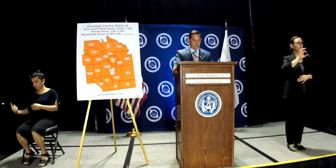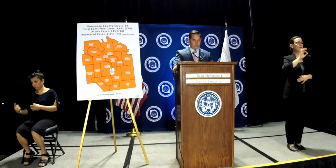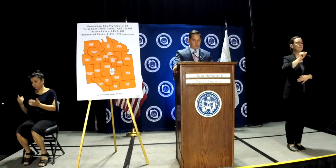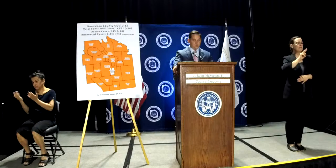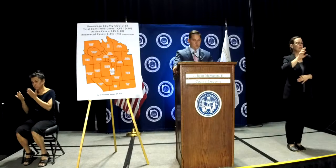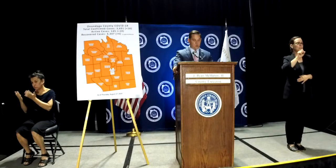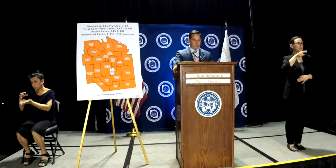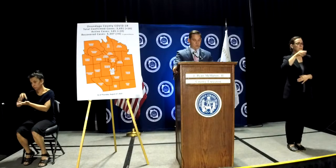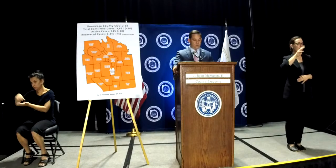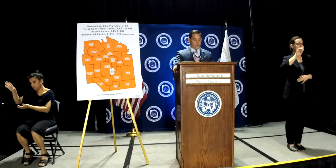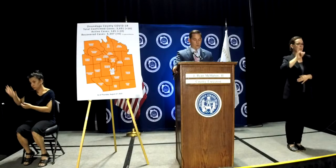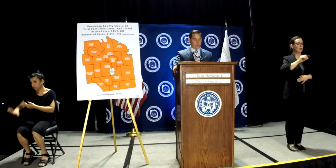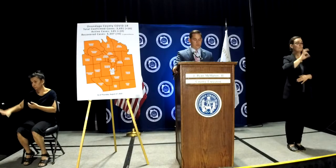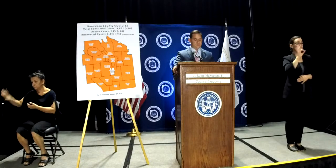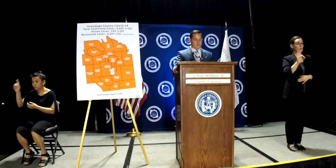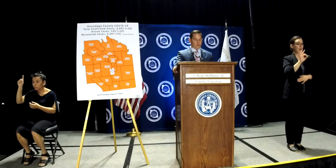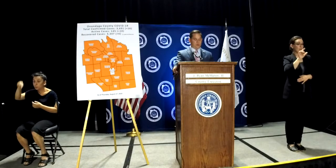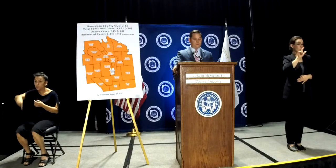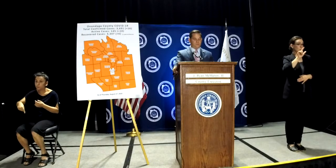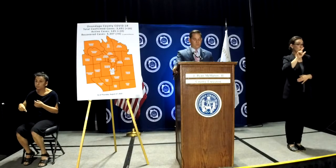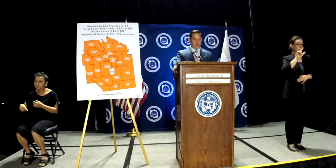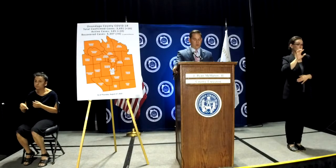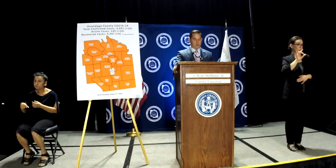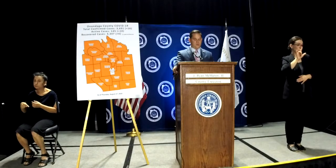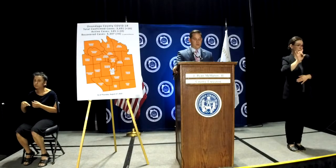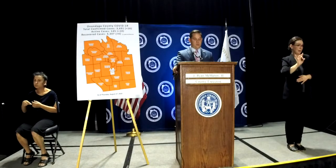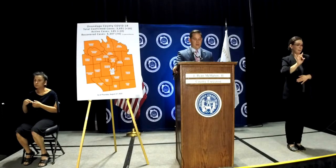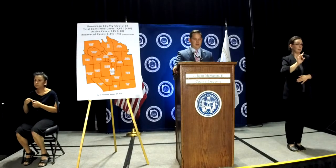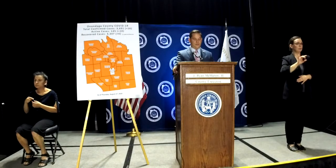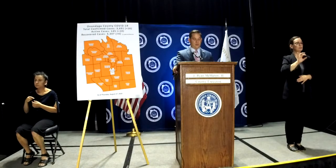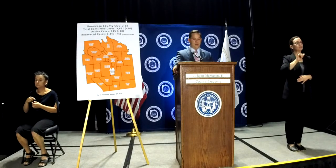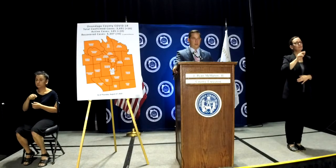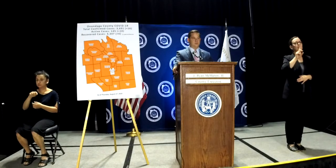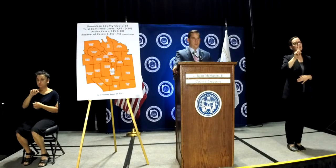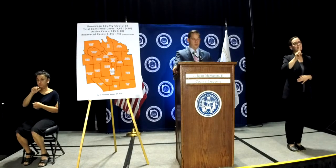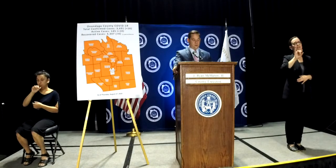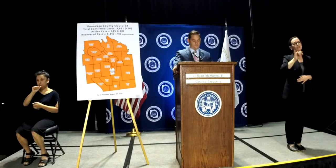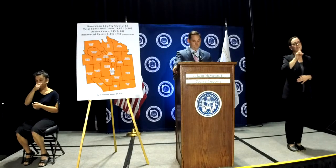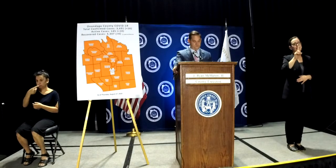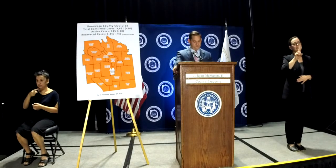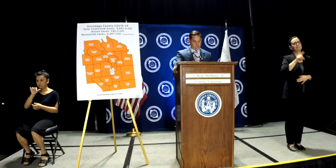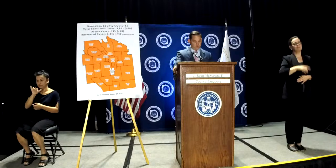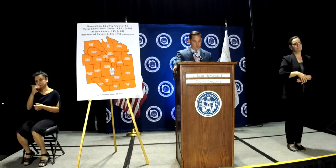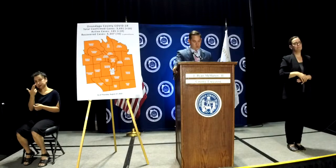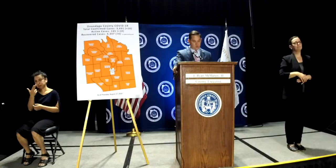Jamesville DeWitt Middle School for Jamesville DeWitt CBA and Manlius Pebble Hill.